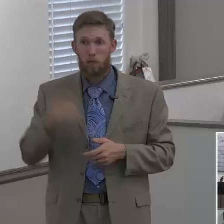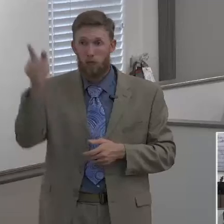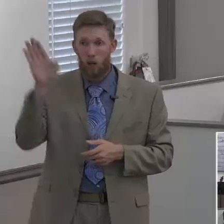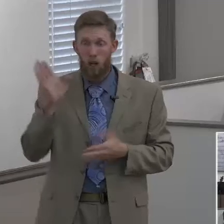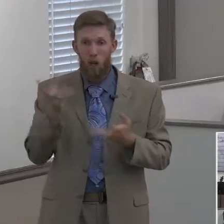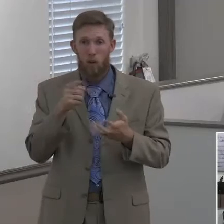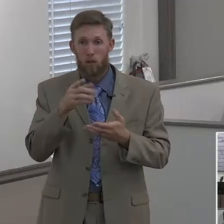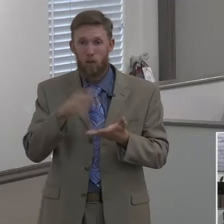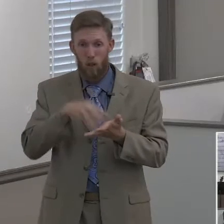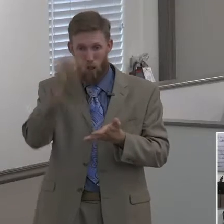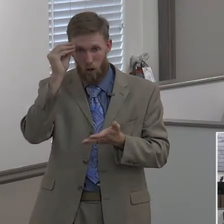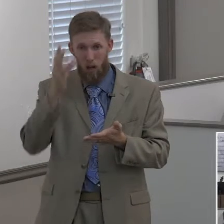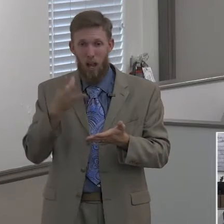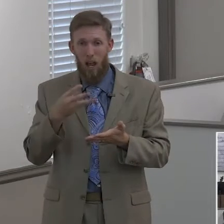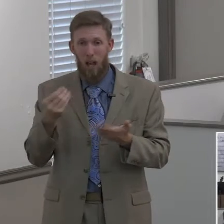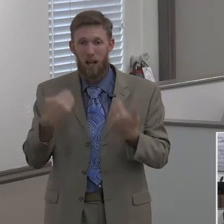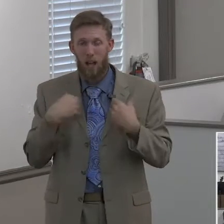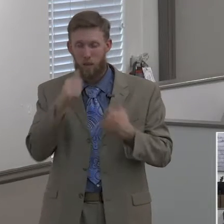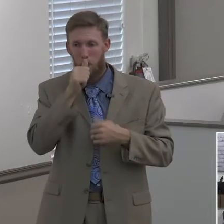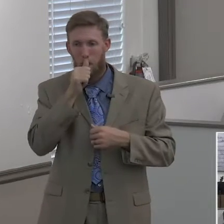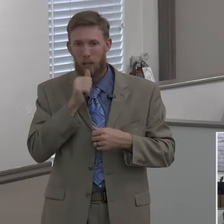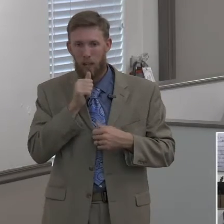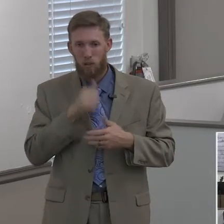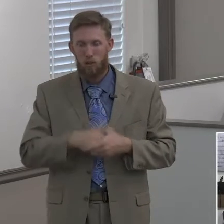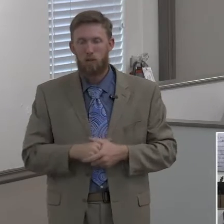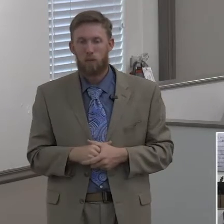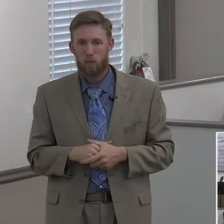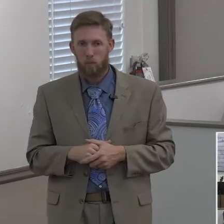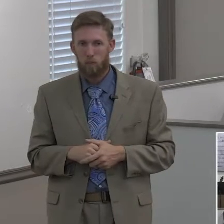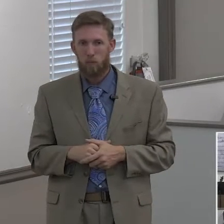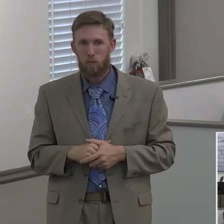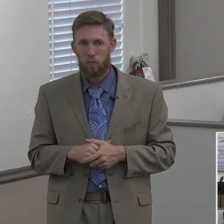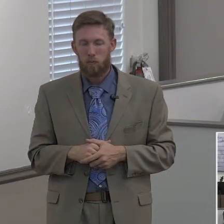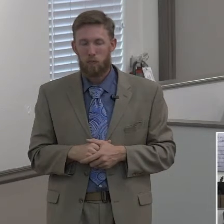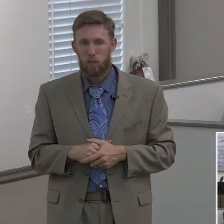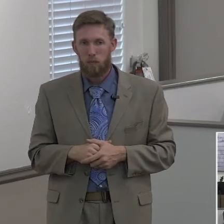God not only wants you to learn, He wants you to have patience.